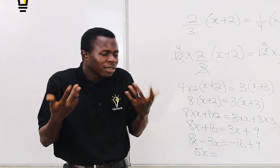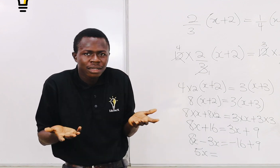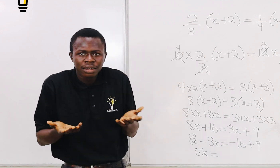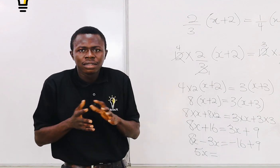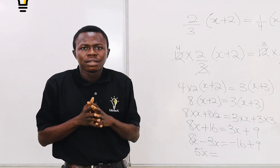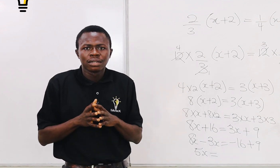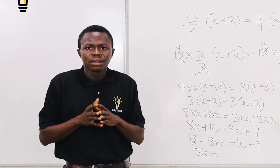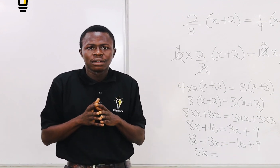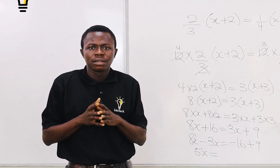what would the answer be?